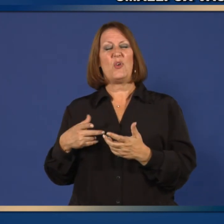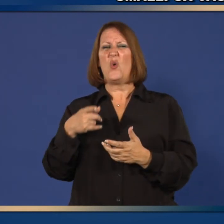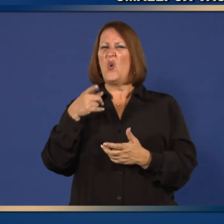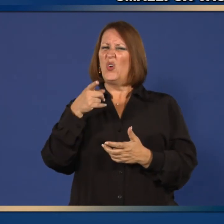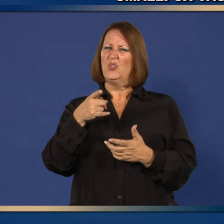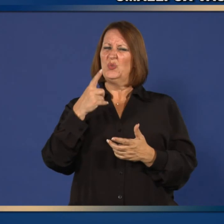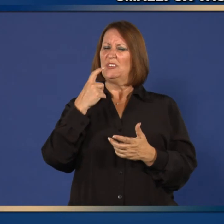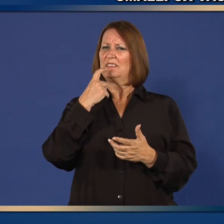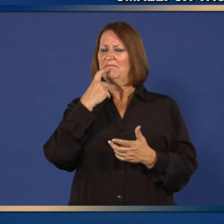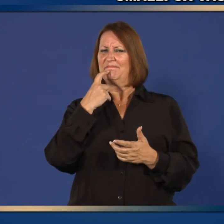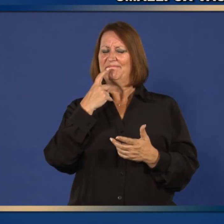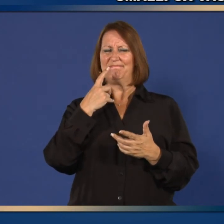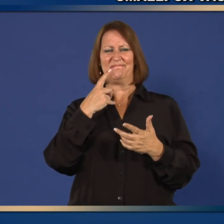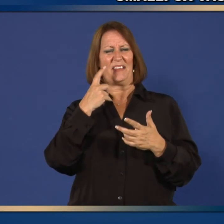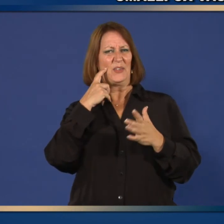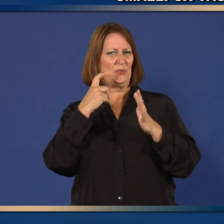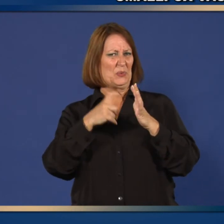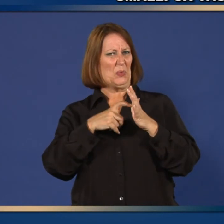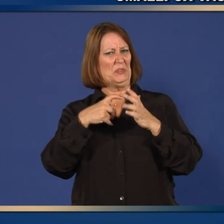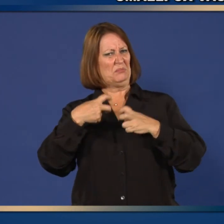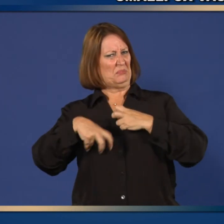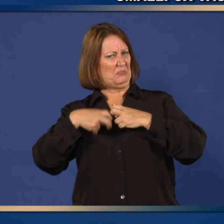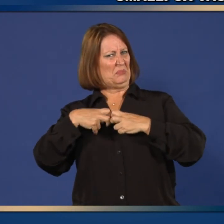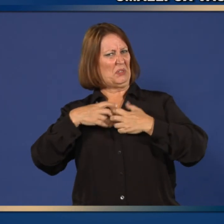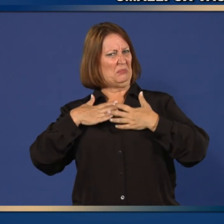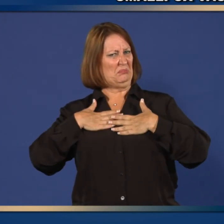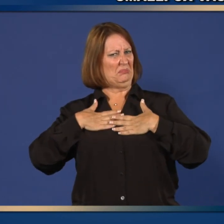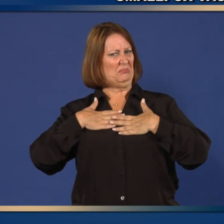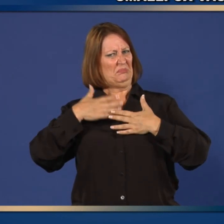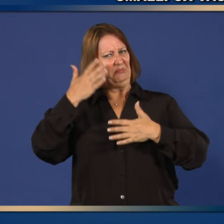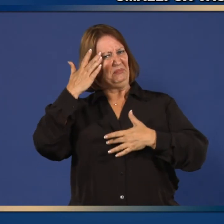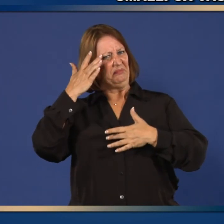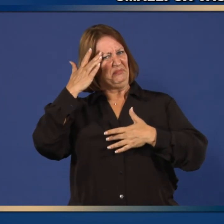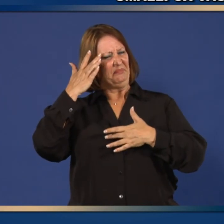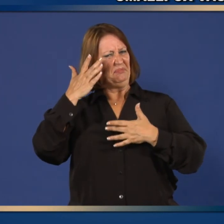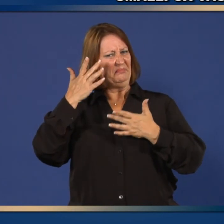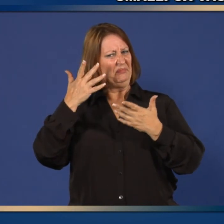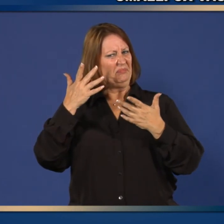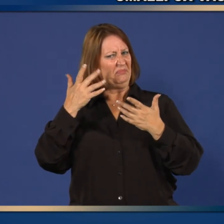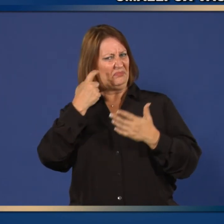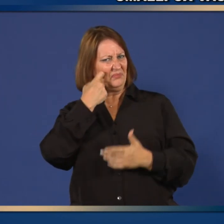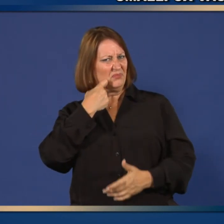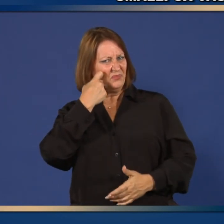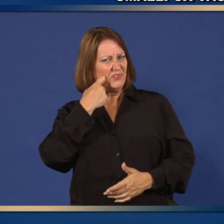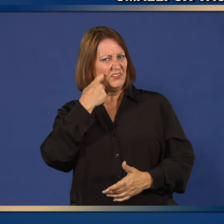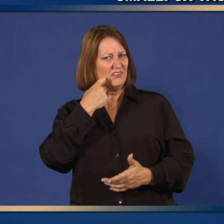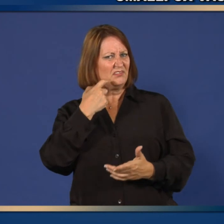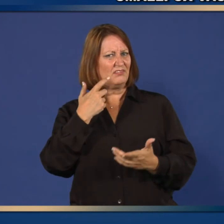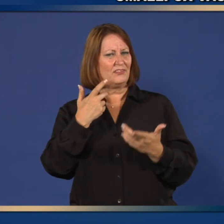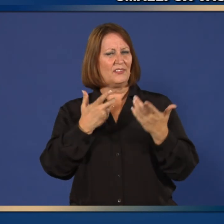are concerned about any health problem that you have after vaccination,